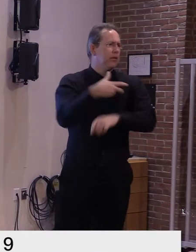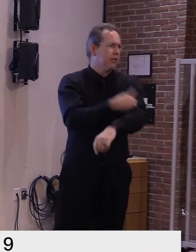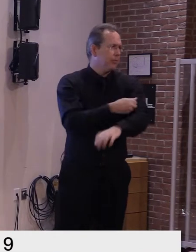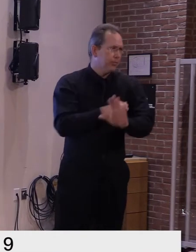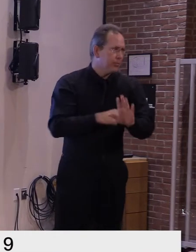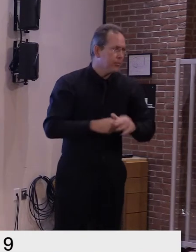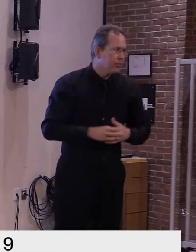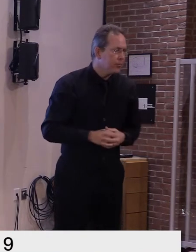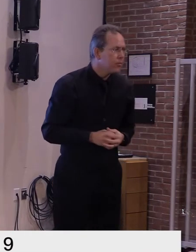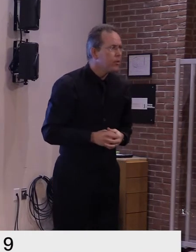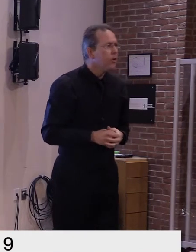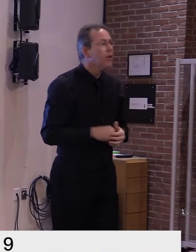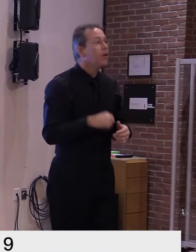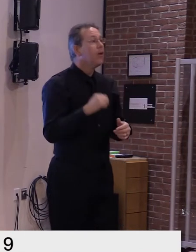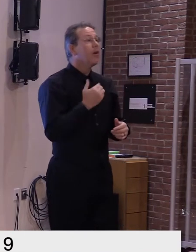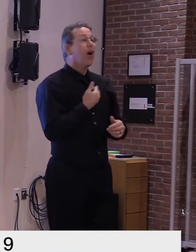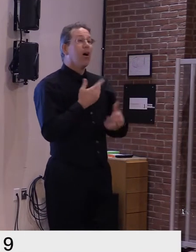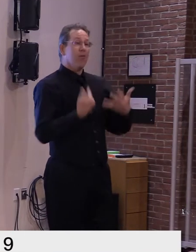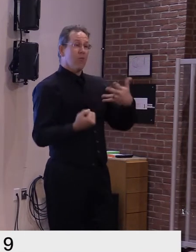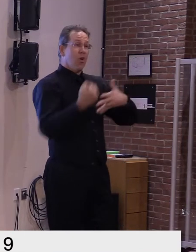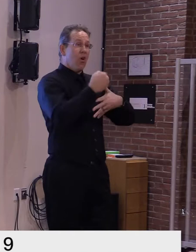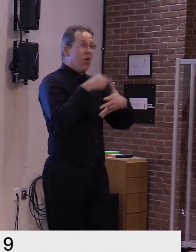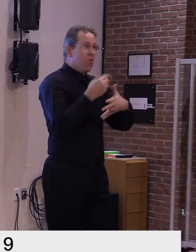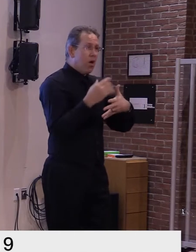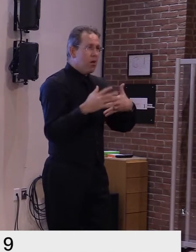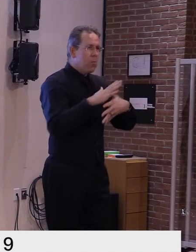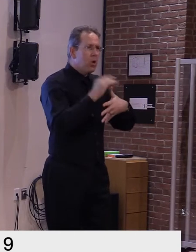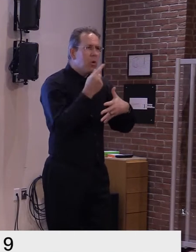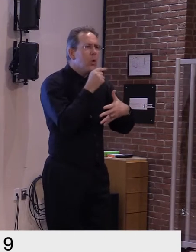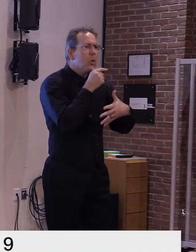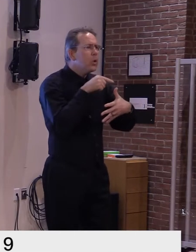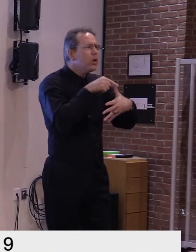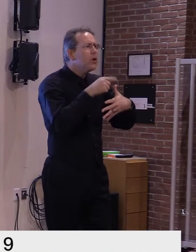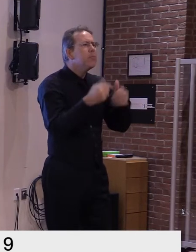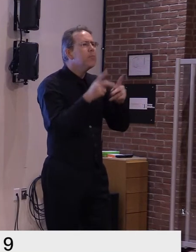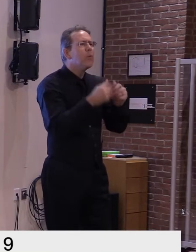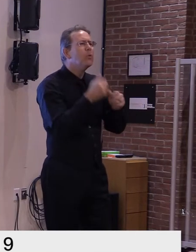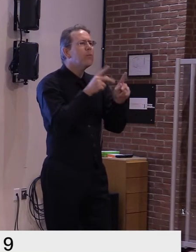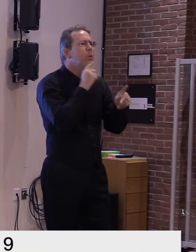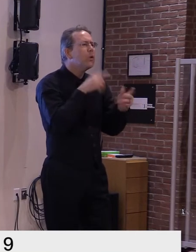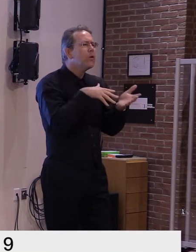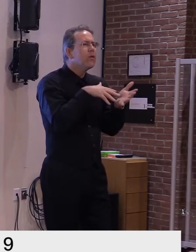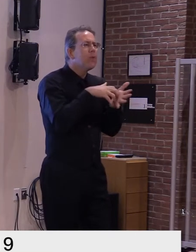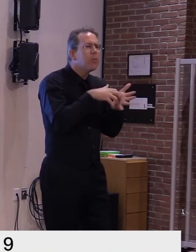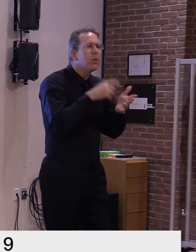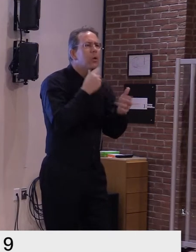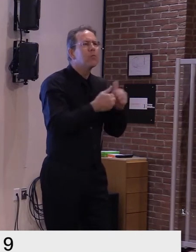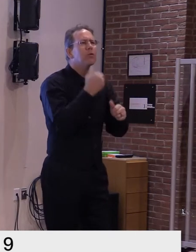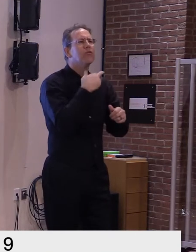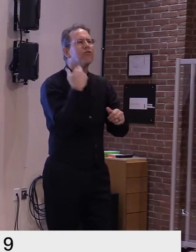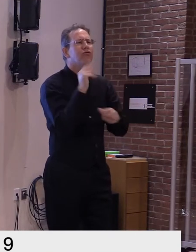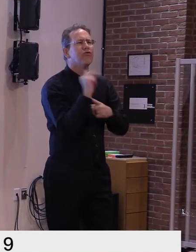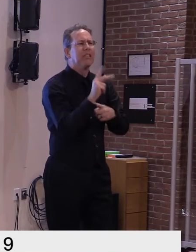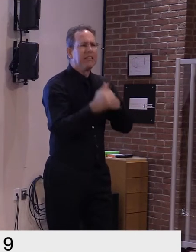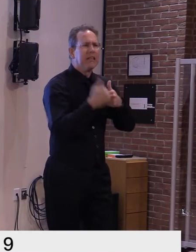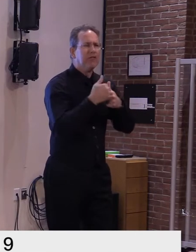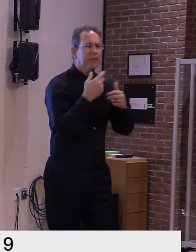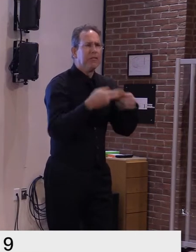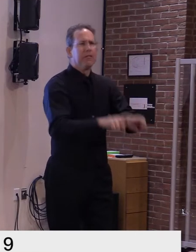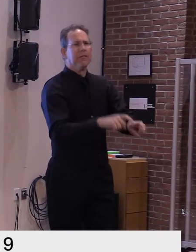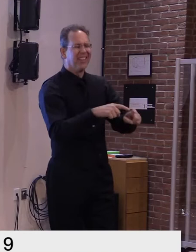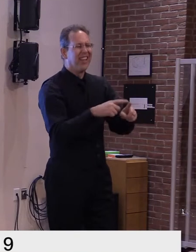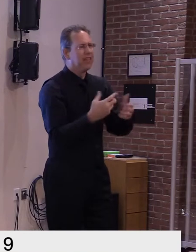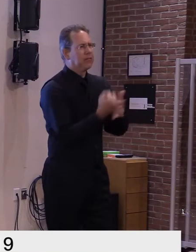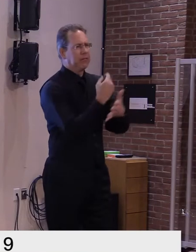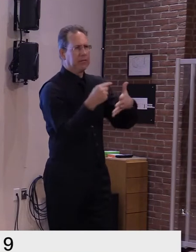the long-term care residents are the most vulnerable, as well as those medical workers and others who may treat